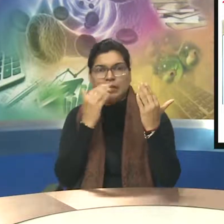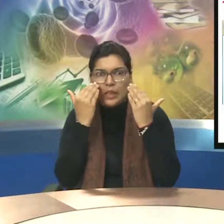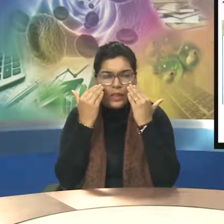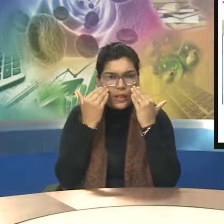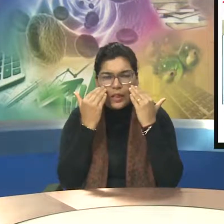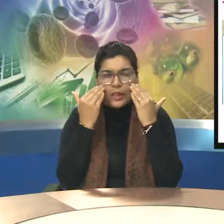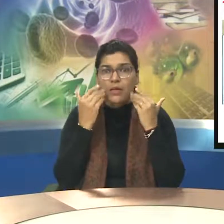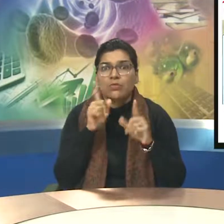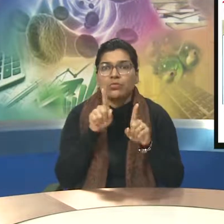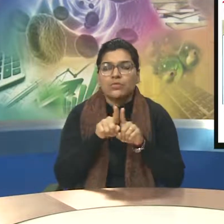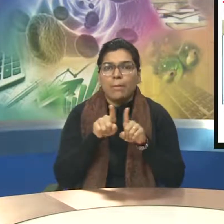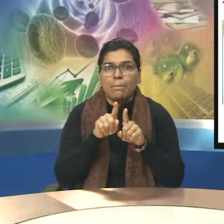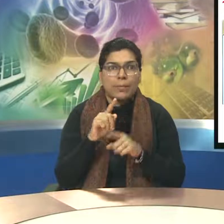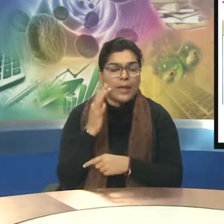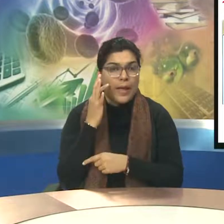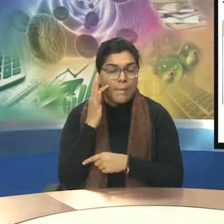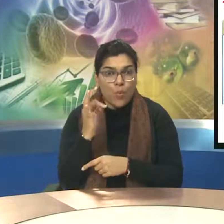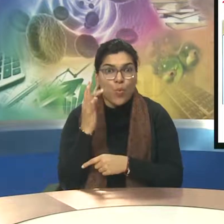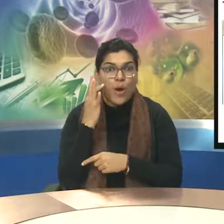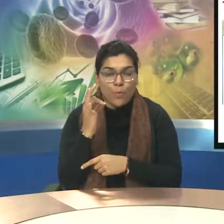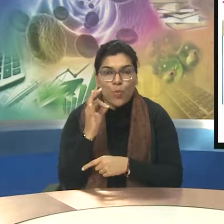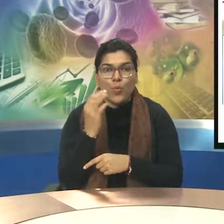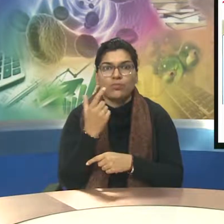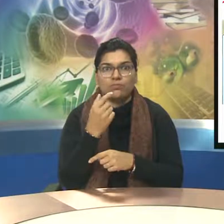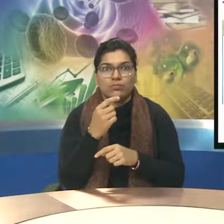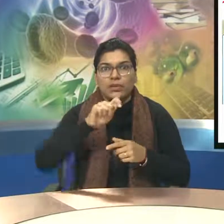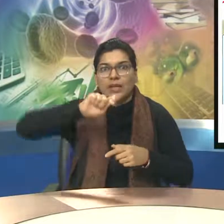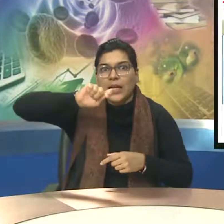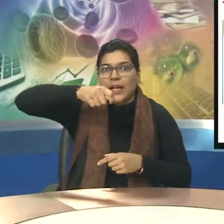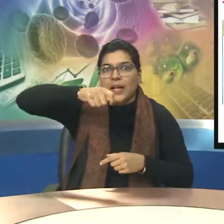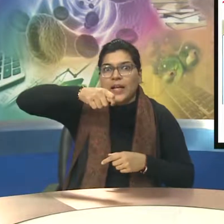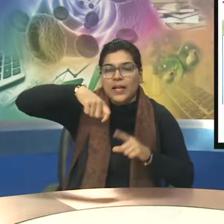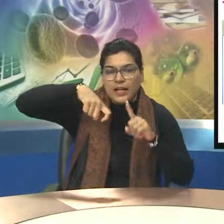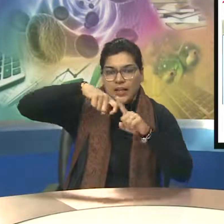write something important and we want